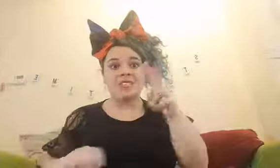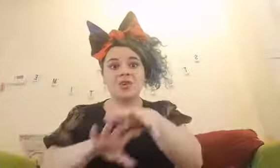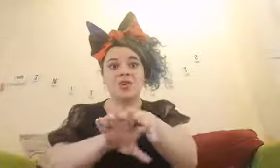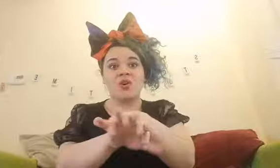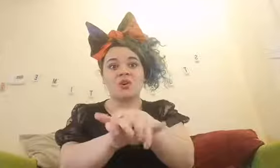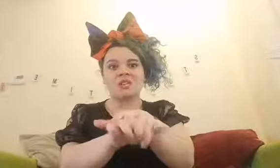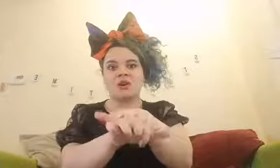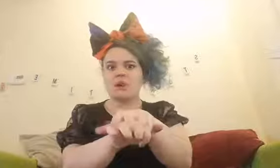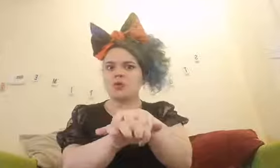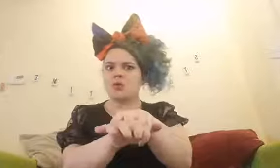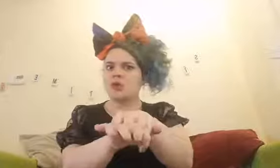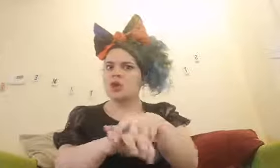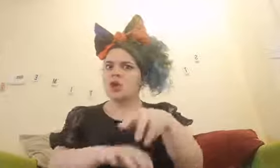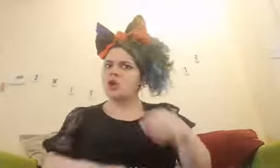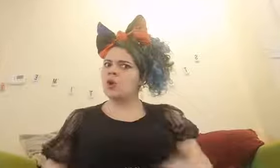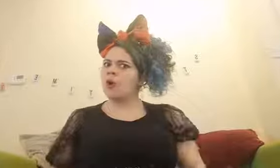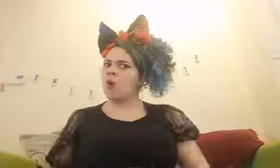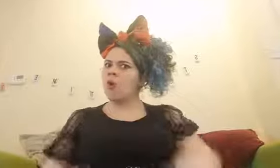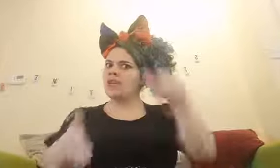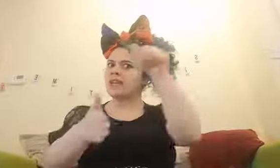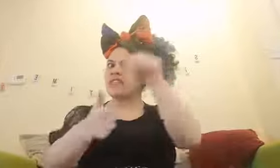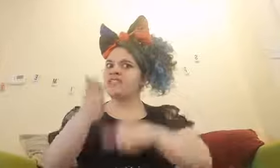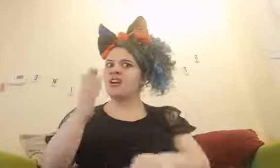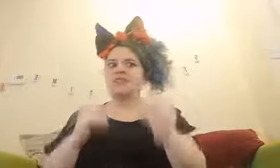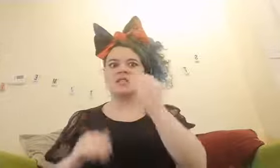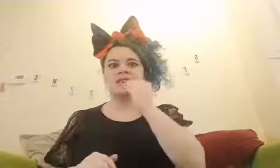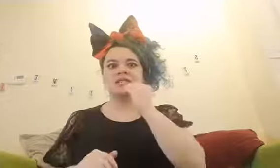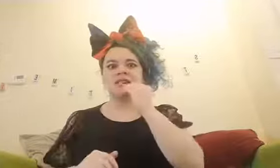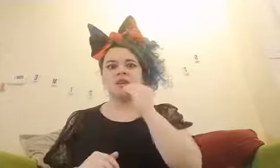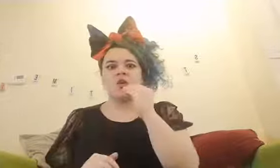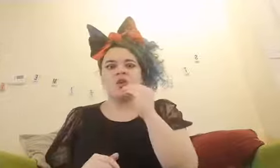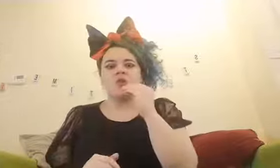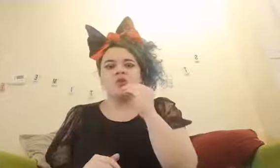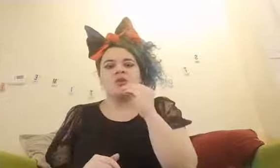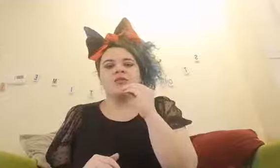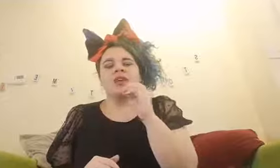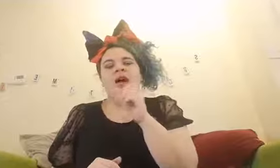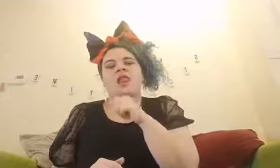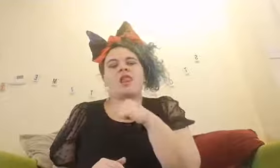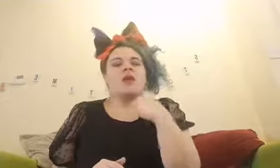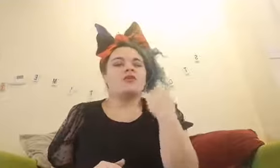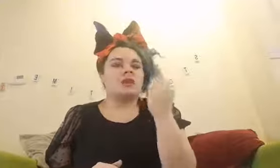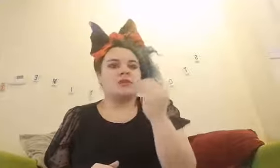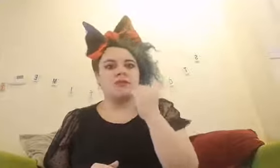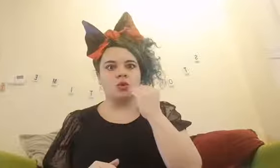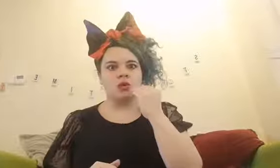saw Turtle, who had already started eating all of that lovely food.